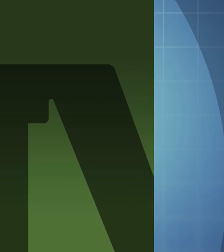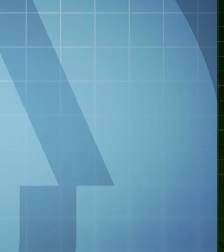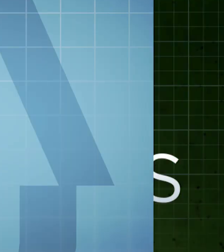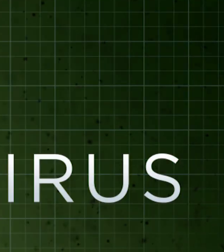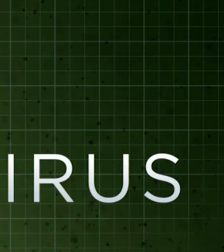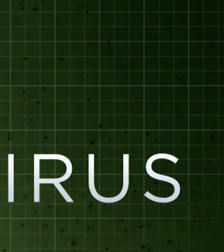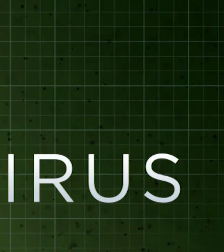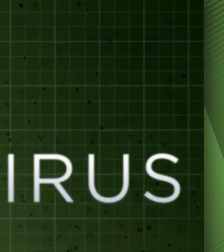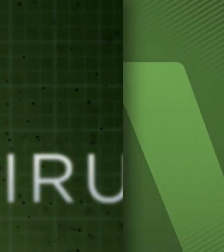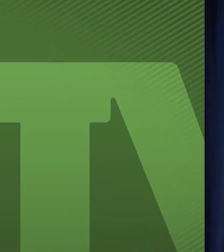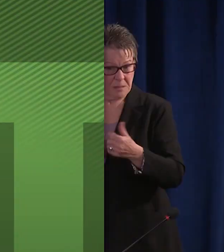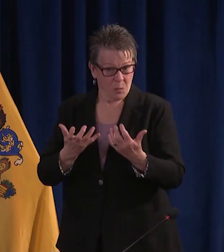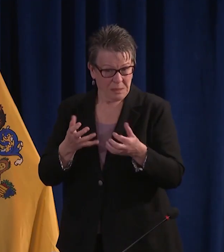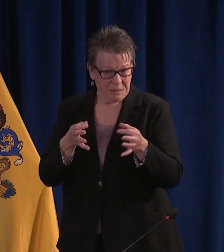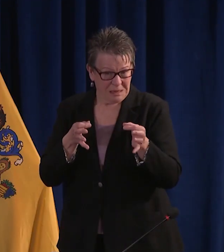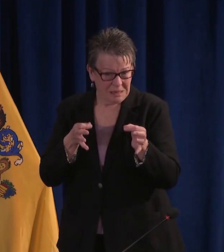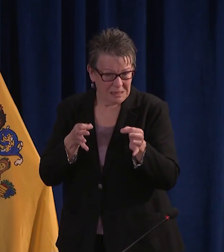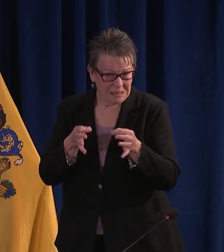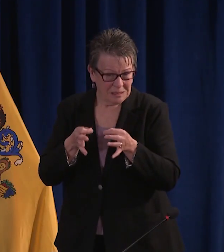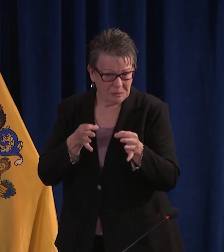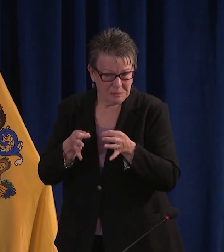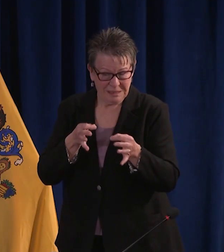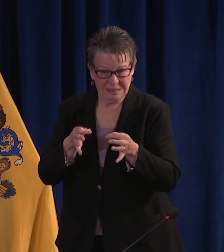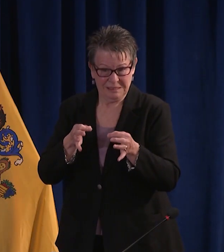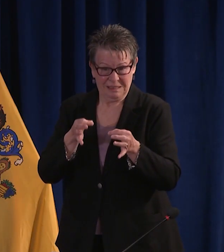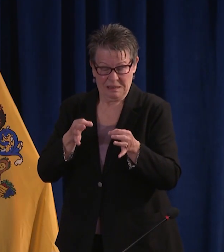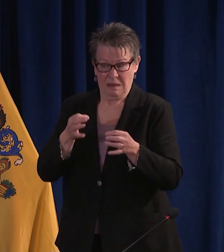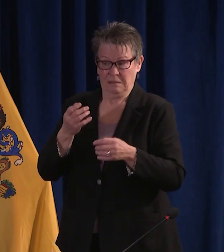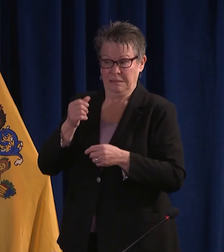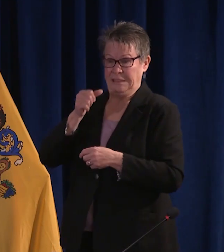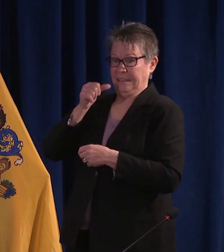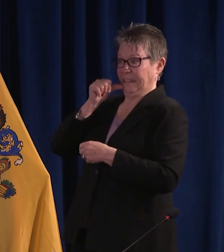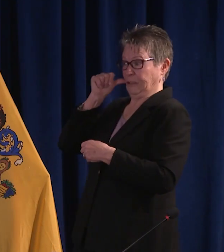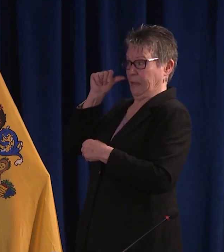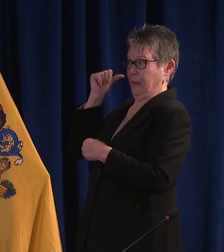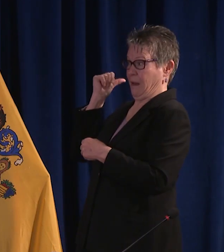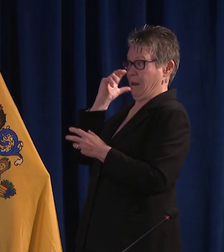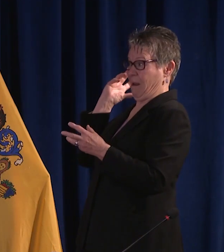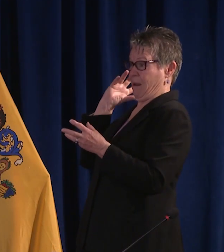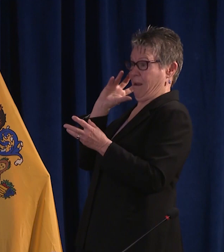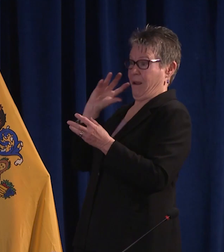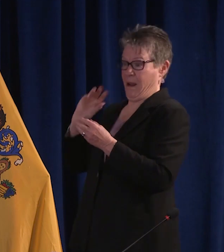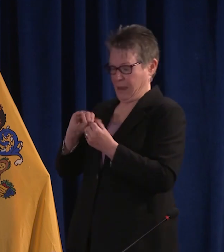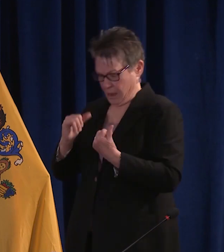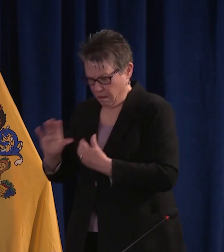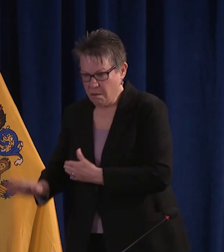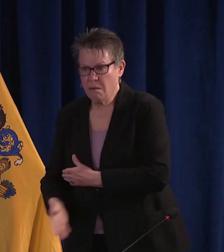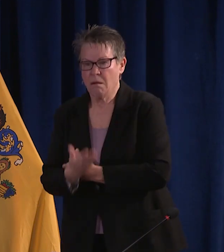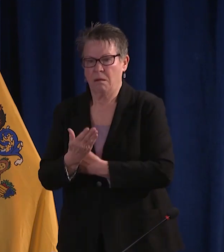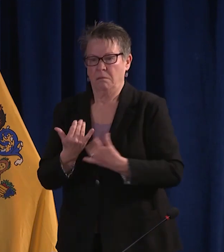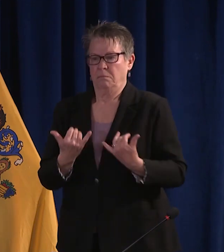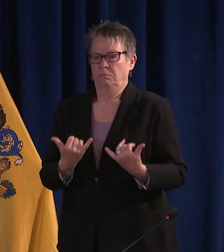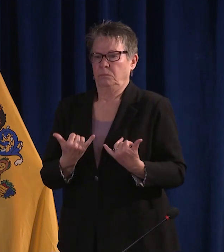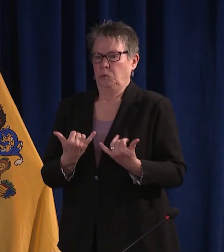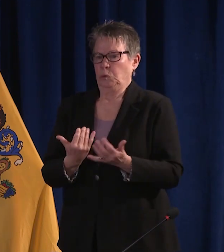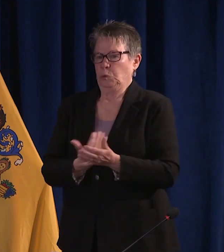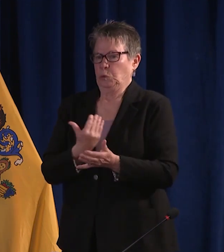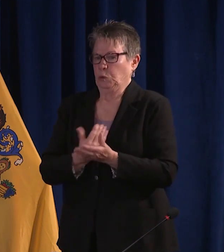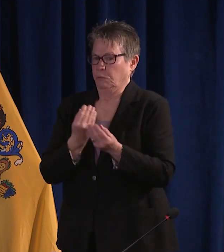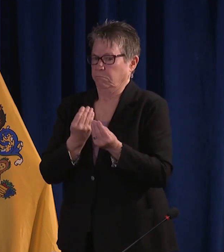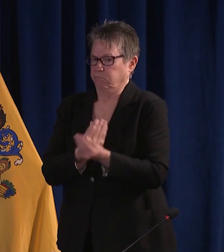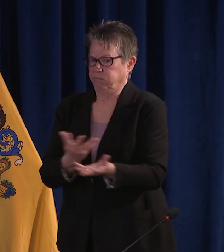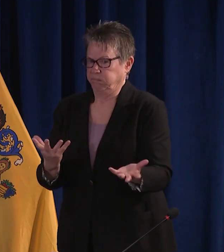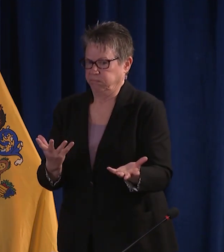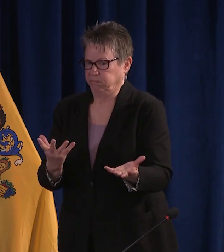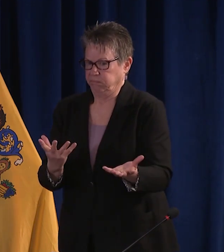briefing. Follow up. We have received an additional 89 positive test results. Our statewide